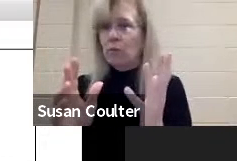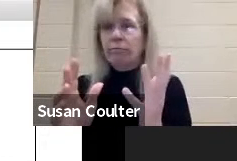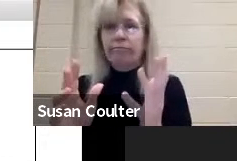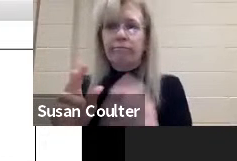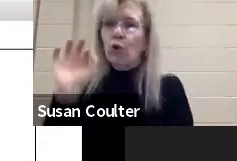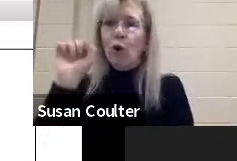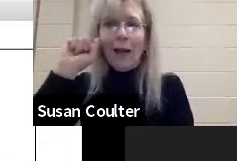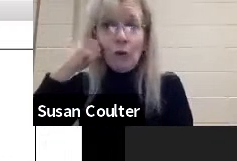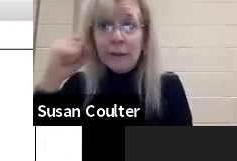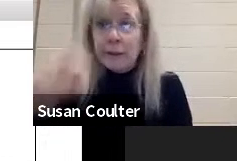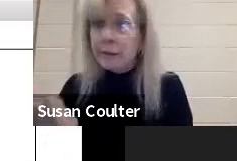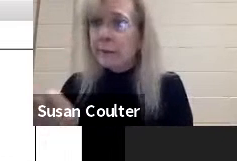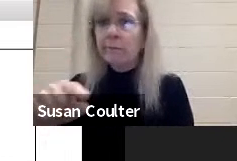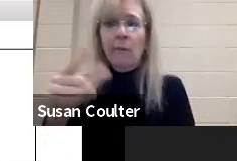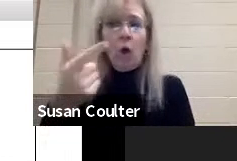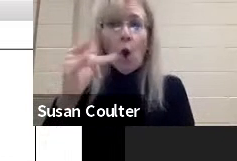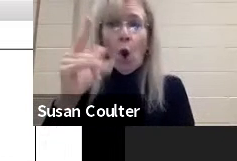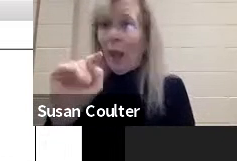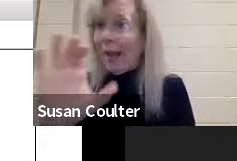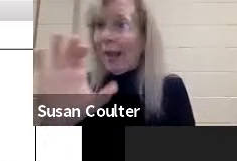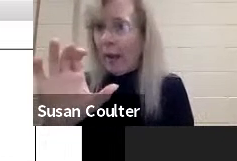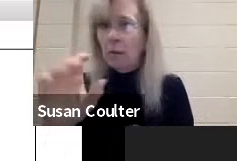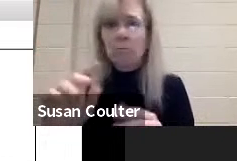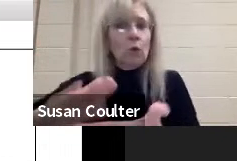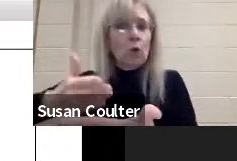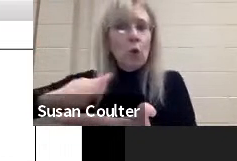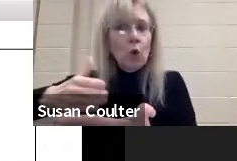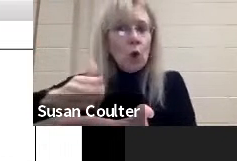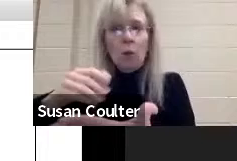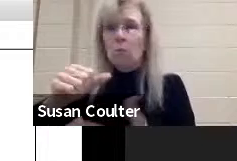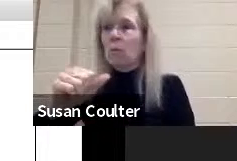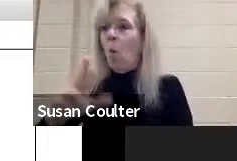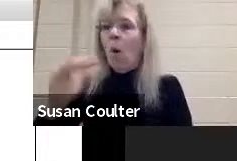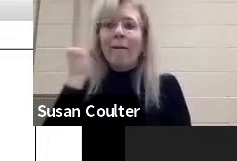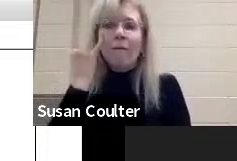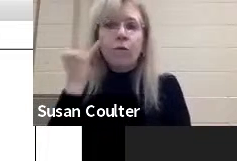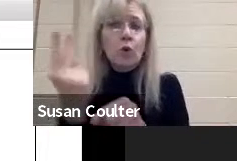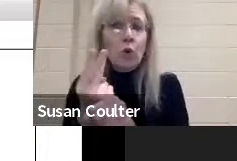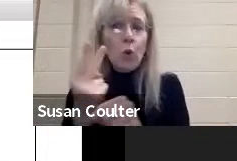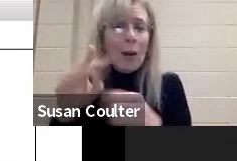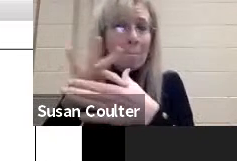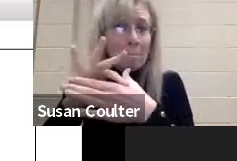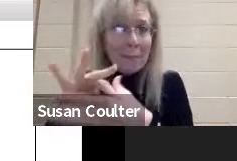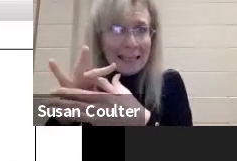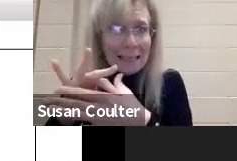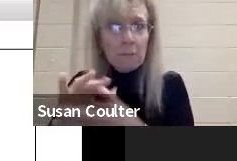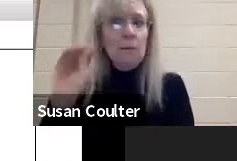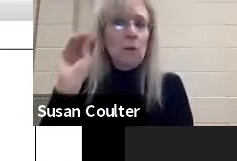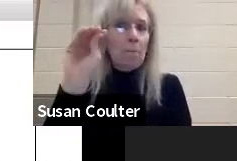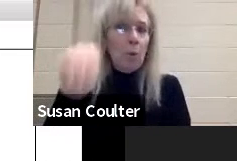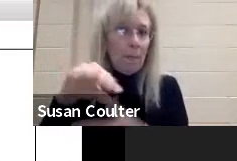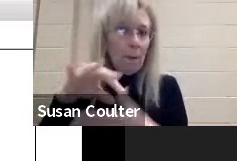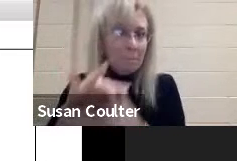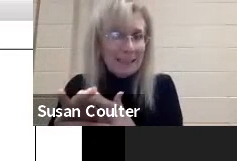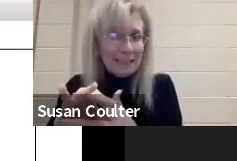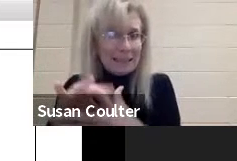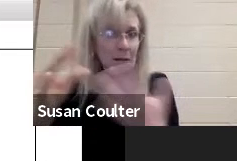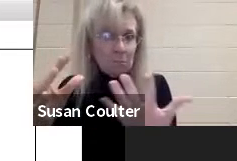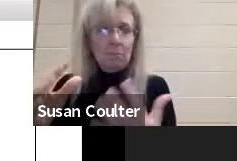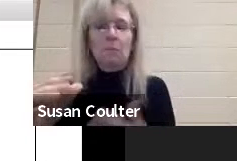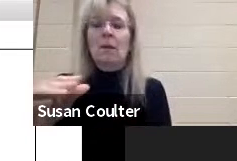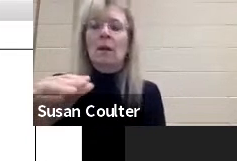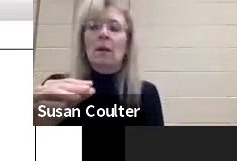and put your onions, garlic, cook, or if you're doing meat, you put the